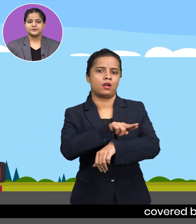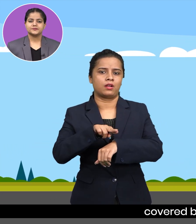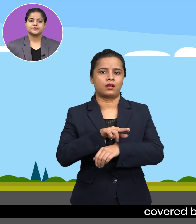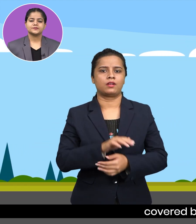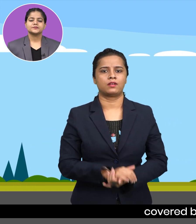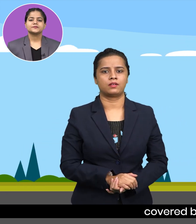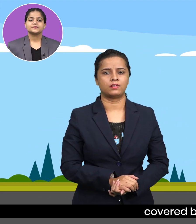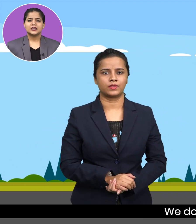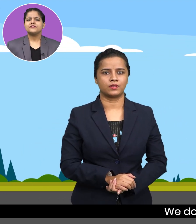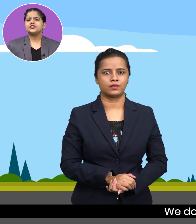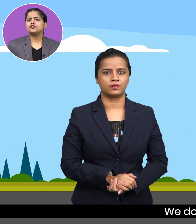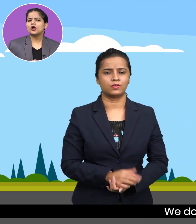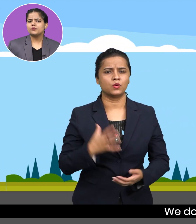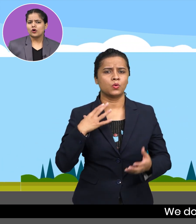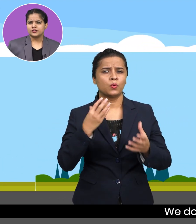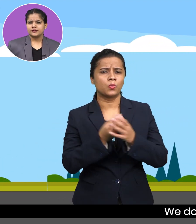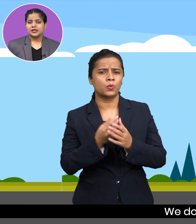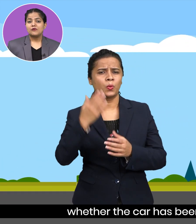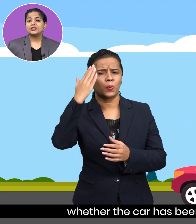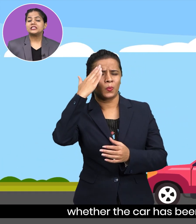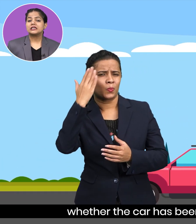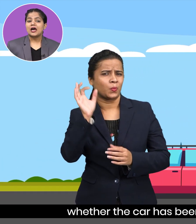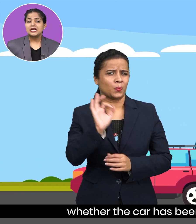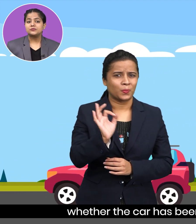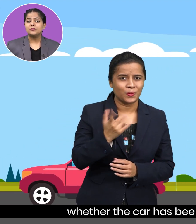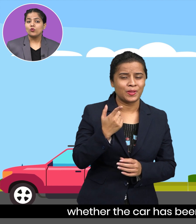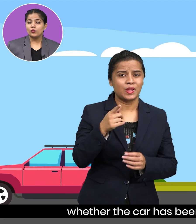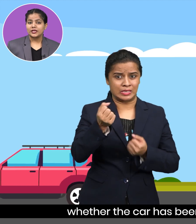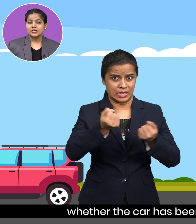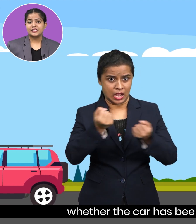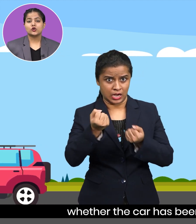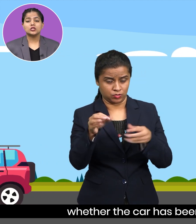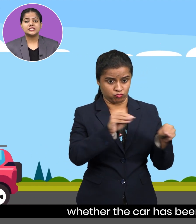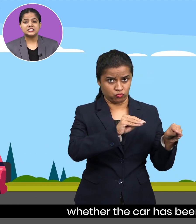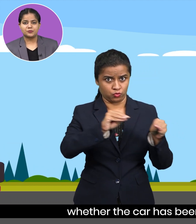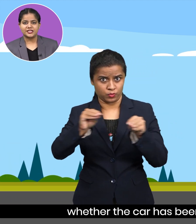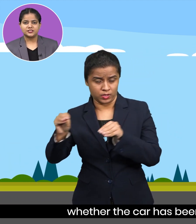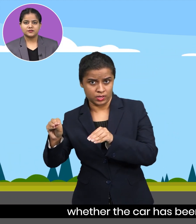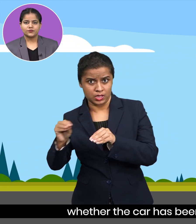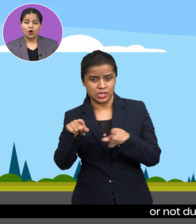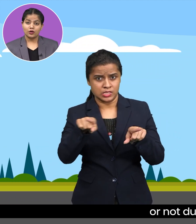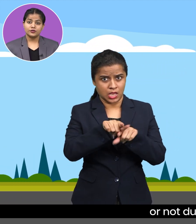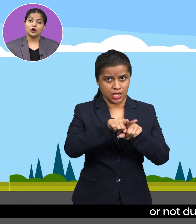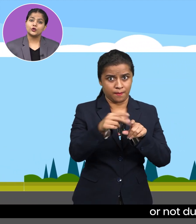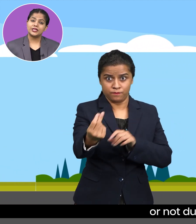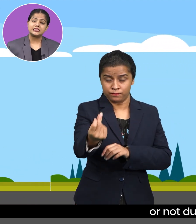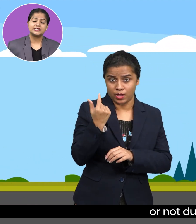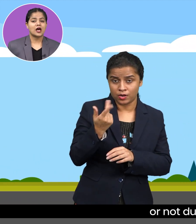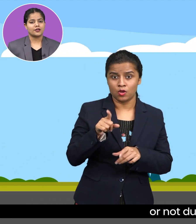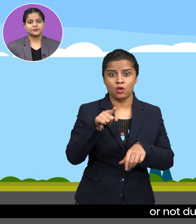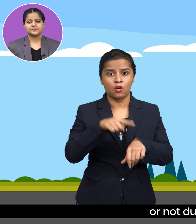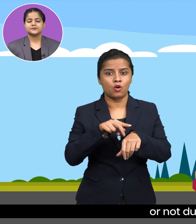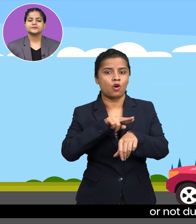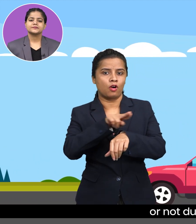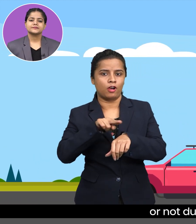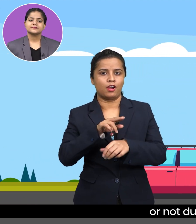hour. We do not bother whether the car has been moving at a constant speed or not during that